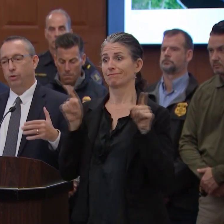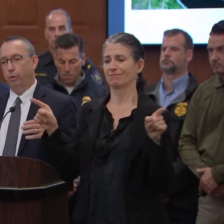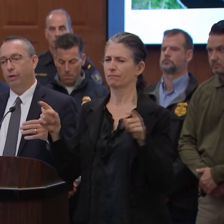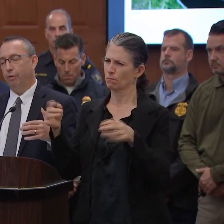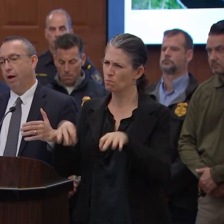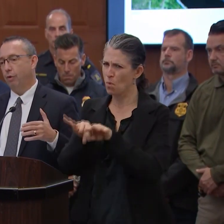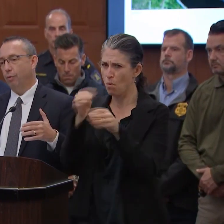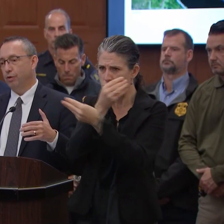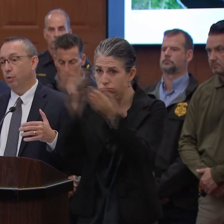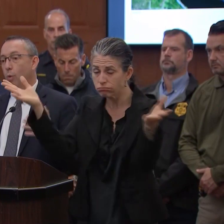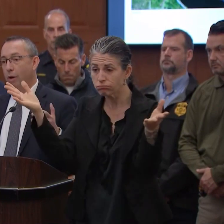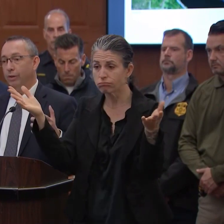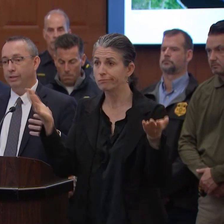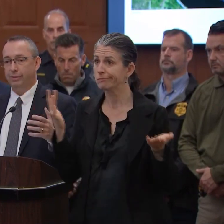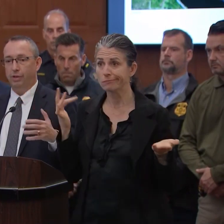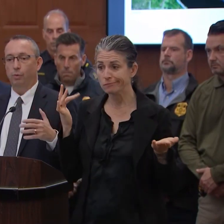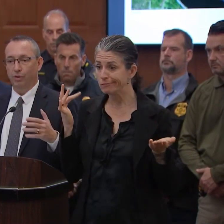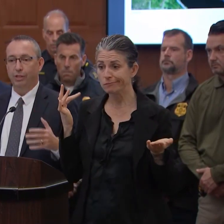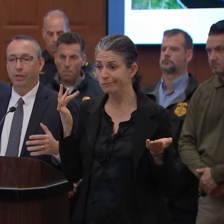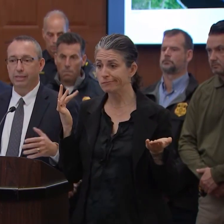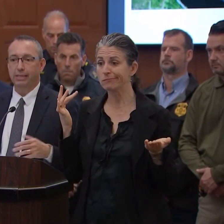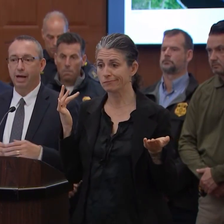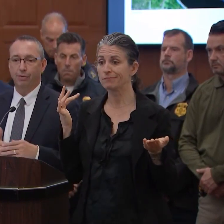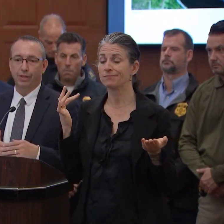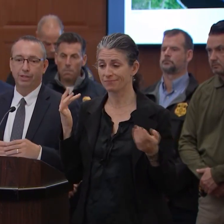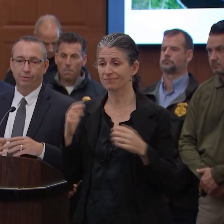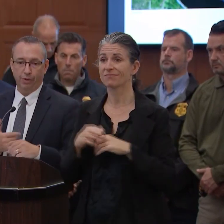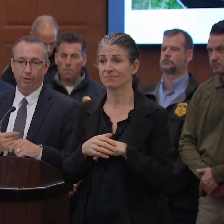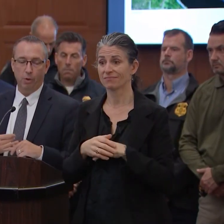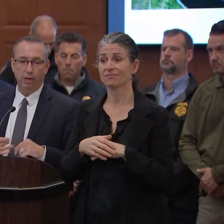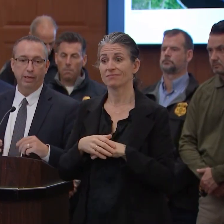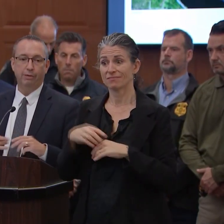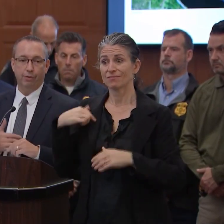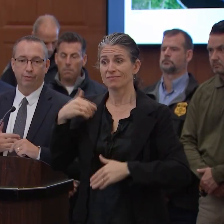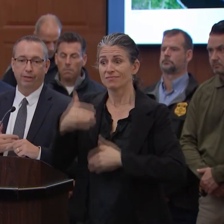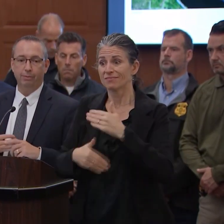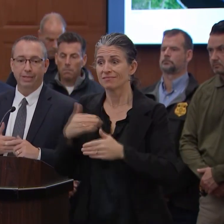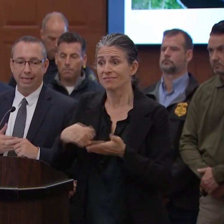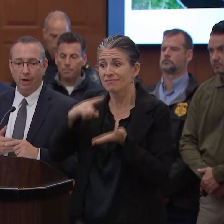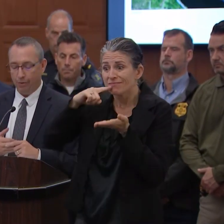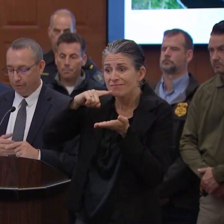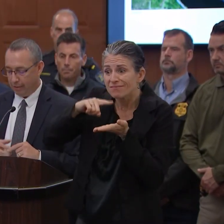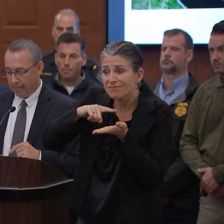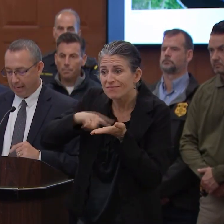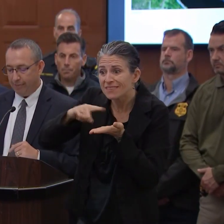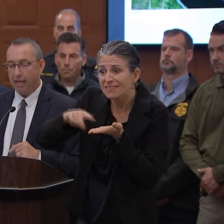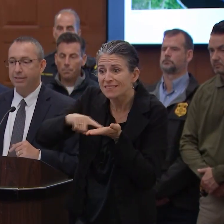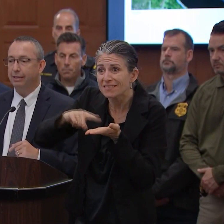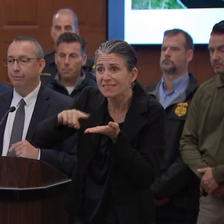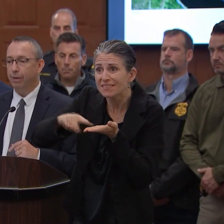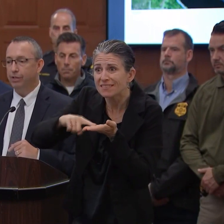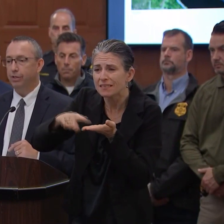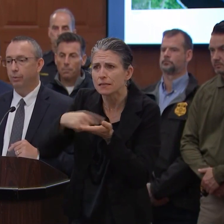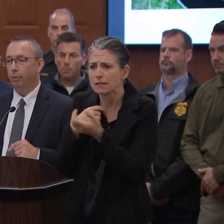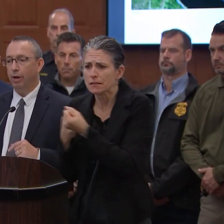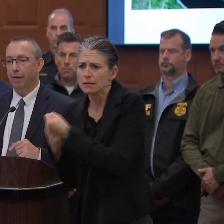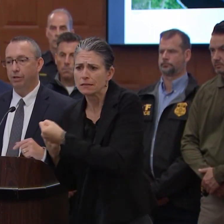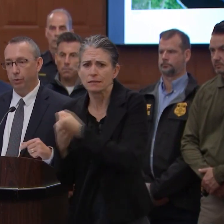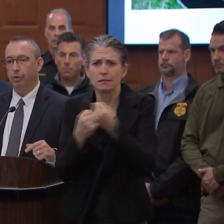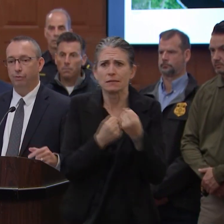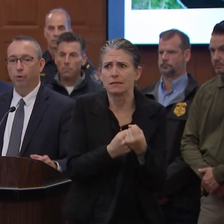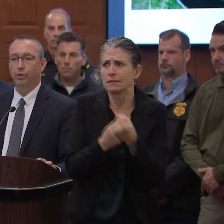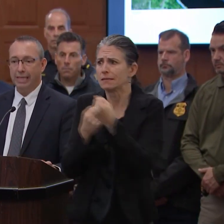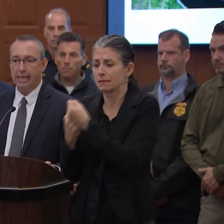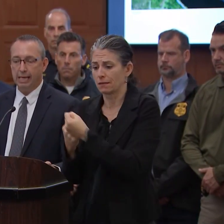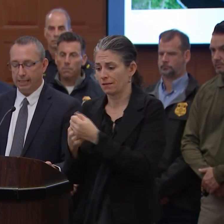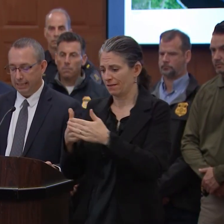this will slowly evolve over to a wellness and a resiliency conversation for the community and for the victims and others. And that's the information that we want to make